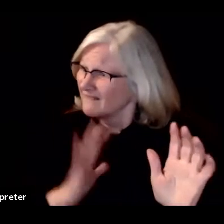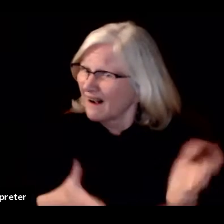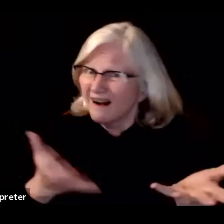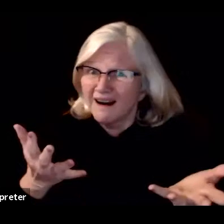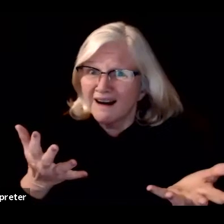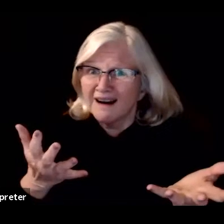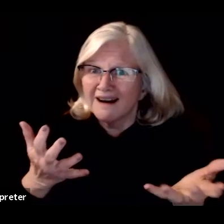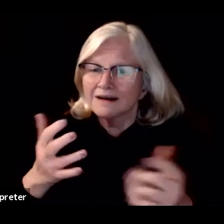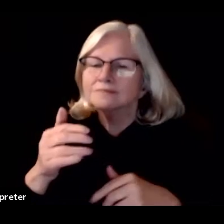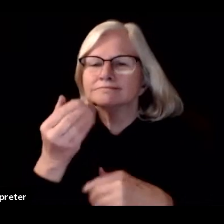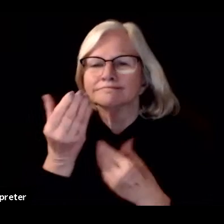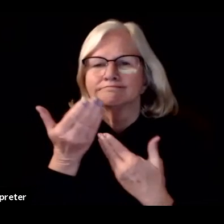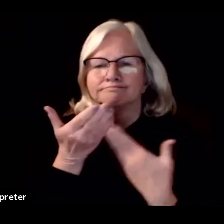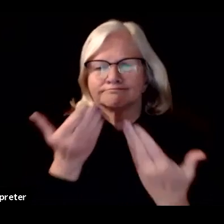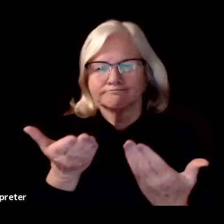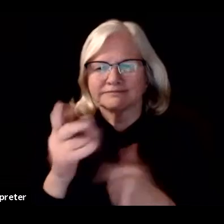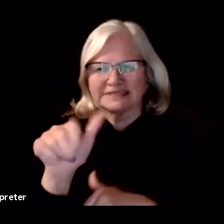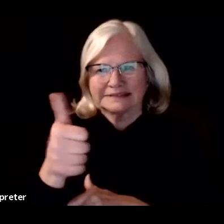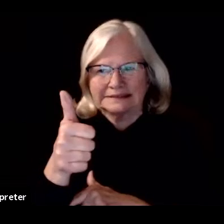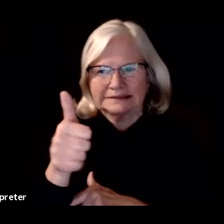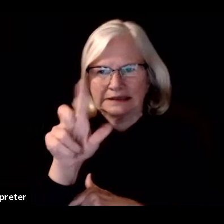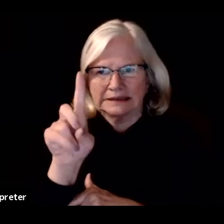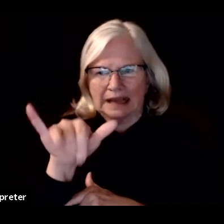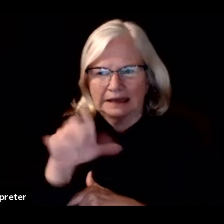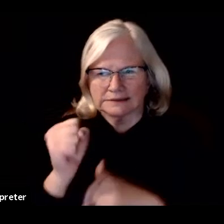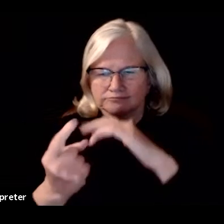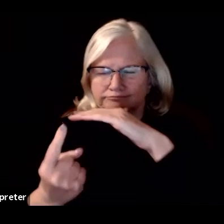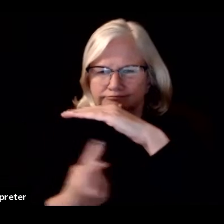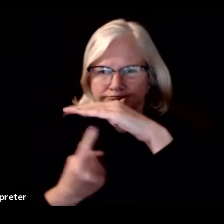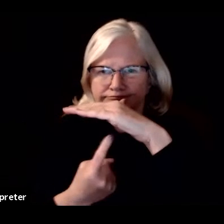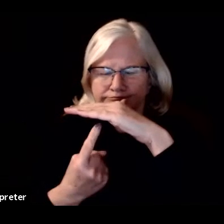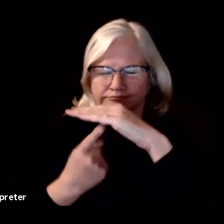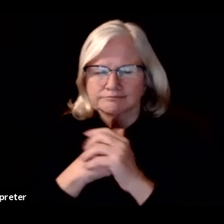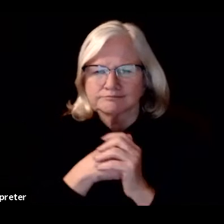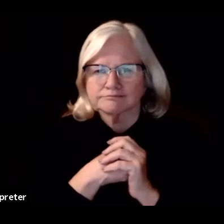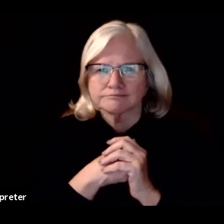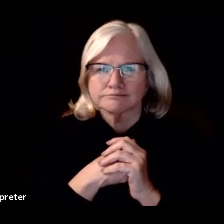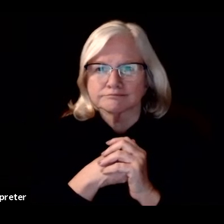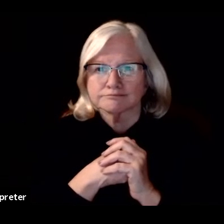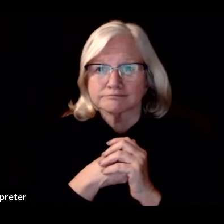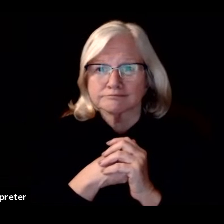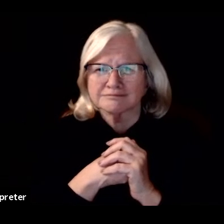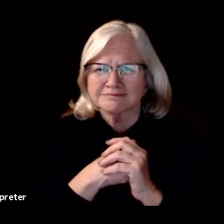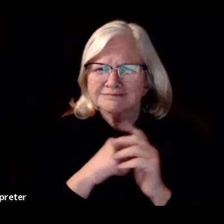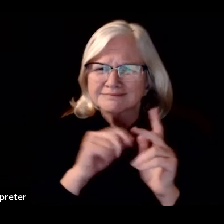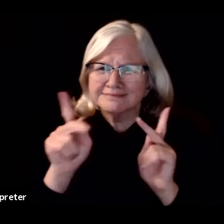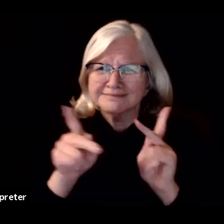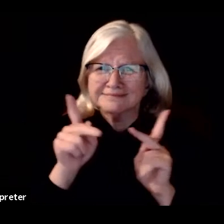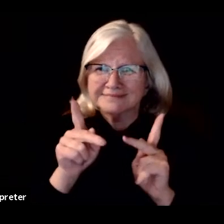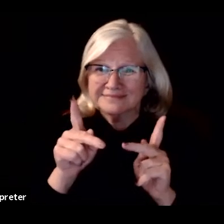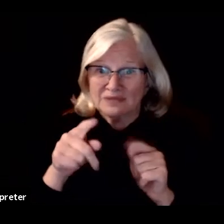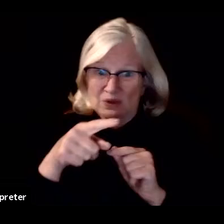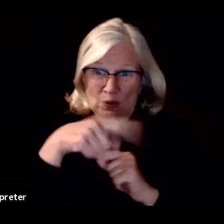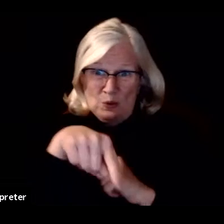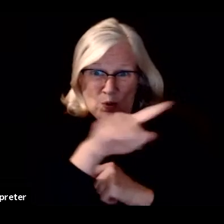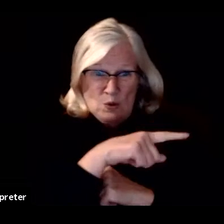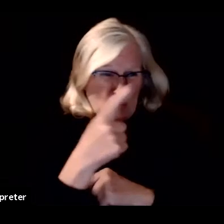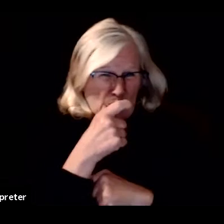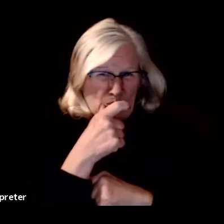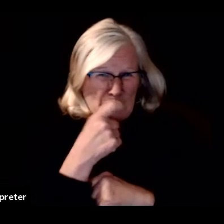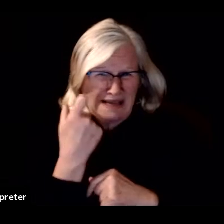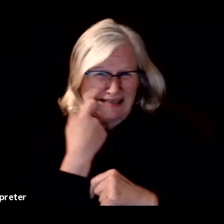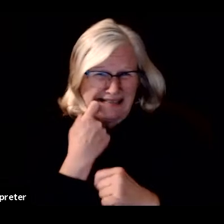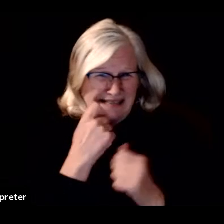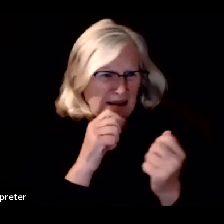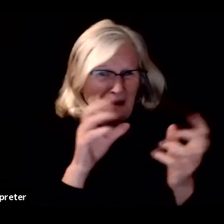more minutes. And that's cumulative. So that doesn't mean if you were with someone for 2 minutes and then 5